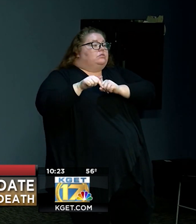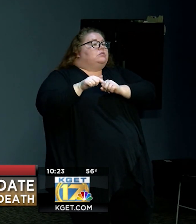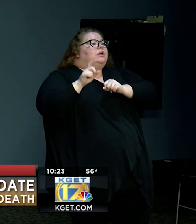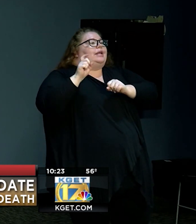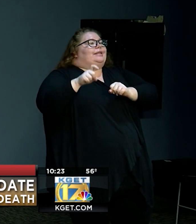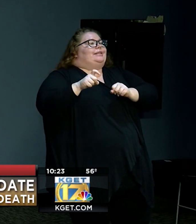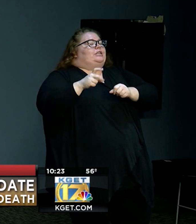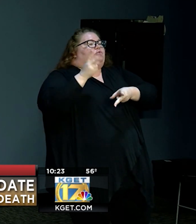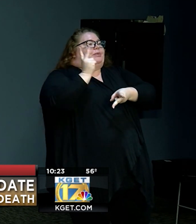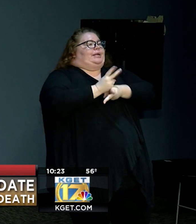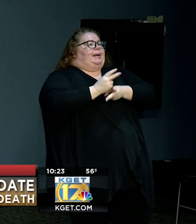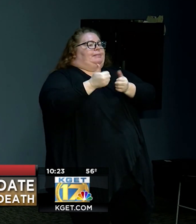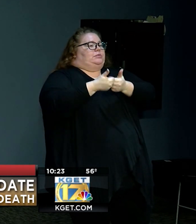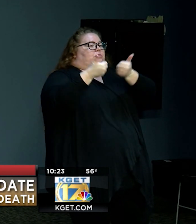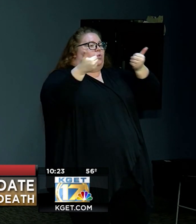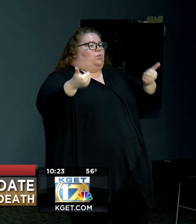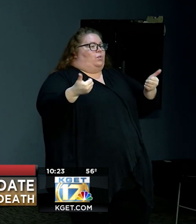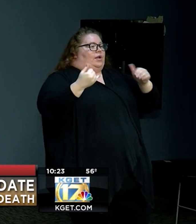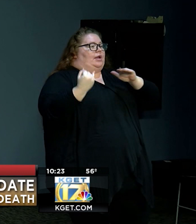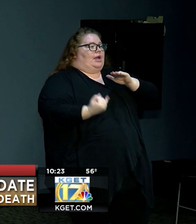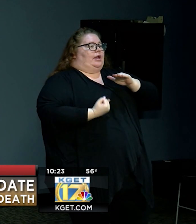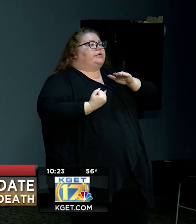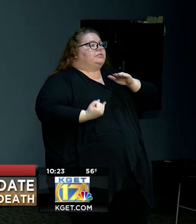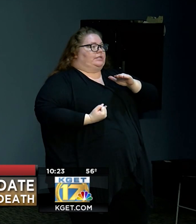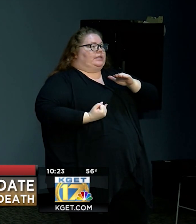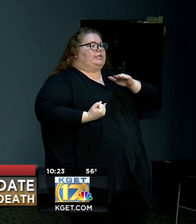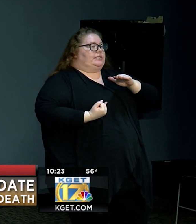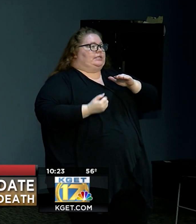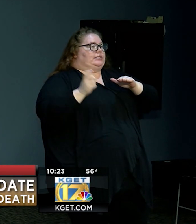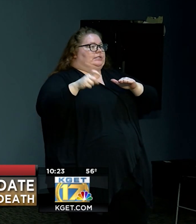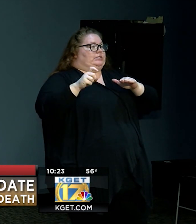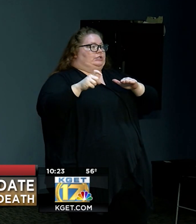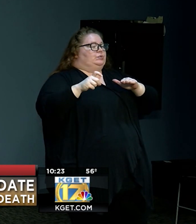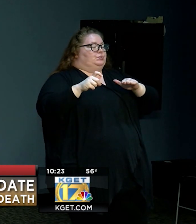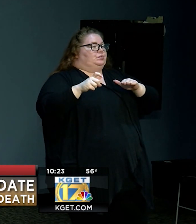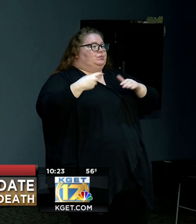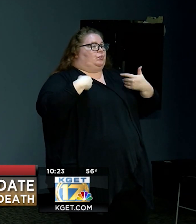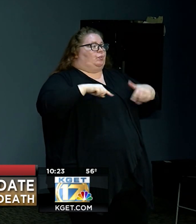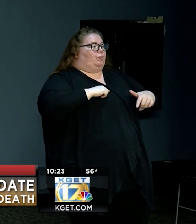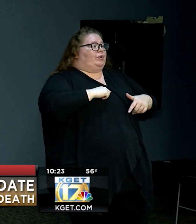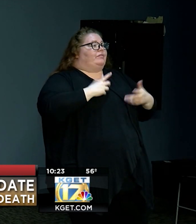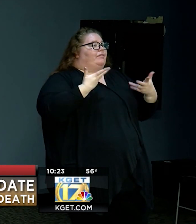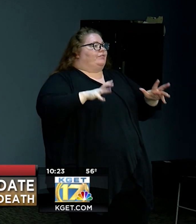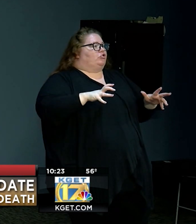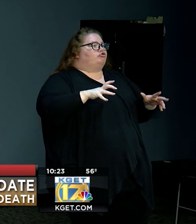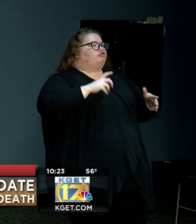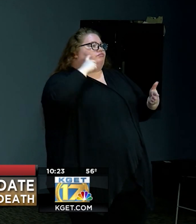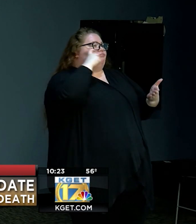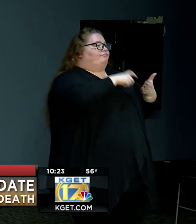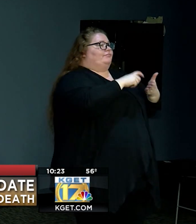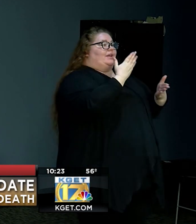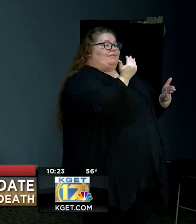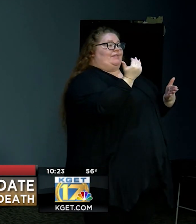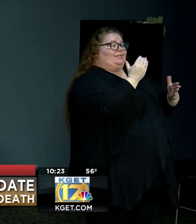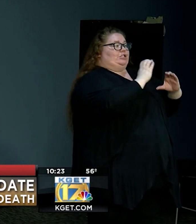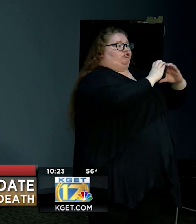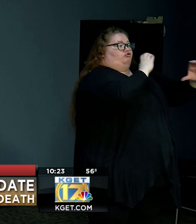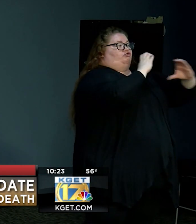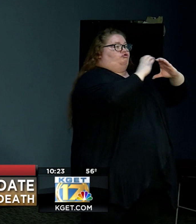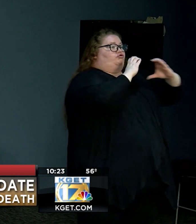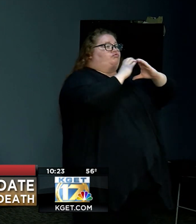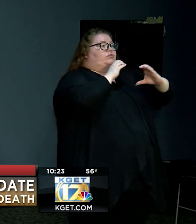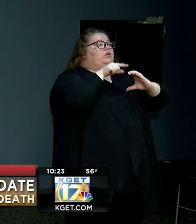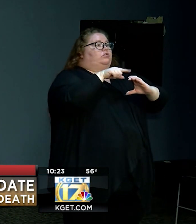kept away. They need to be isolated. We work closely. We have identified these trailers where this isolation will be able to